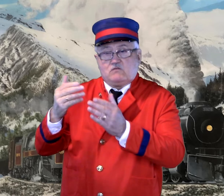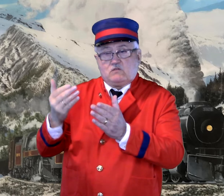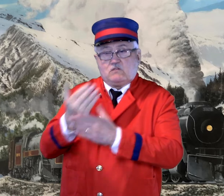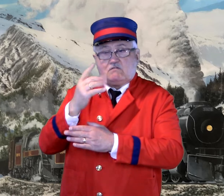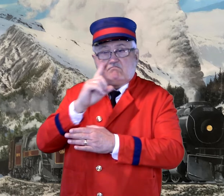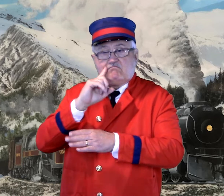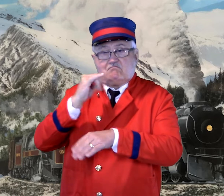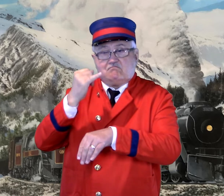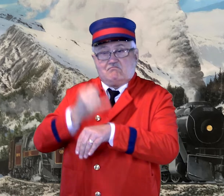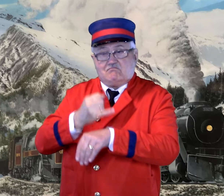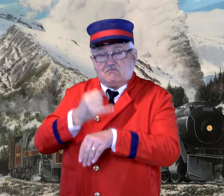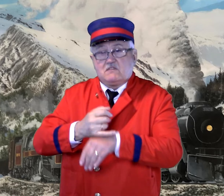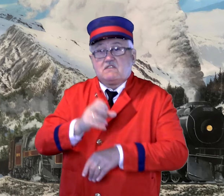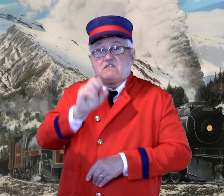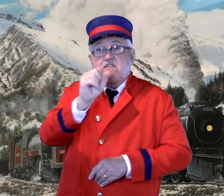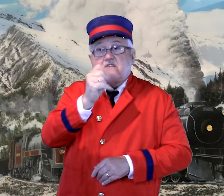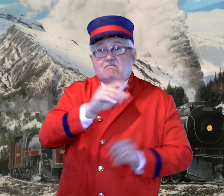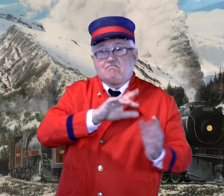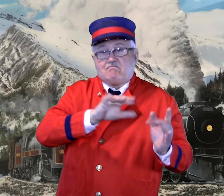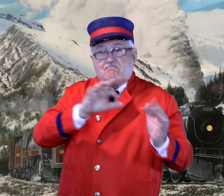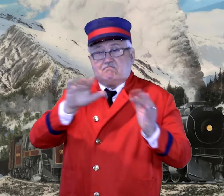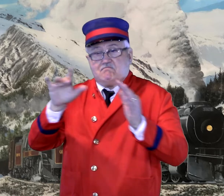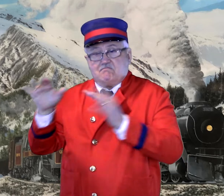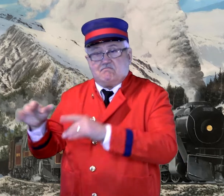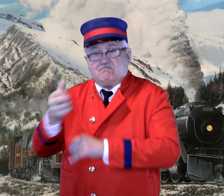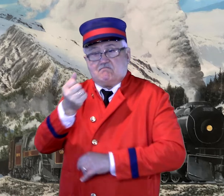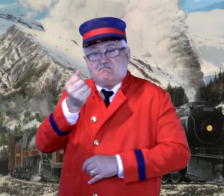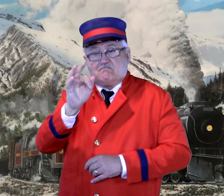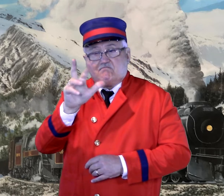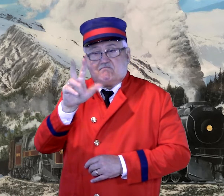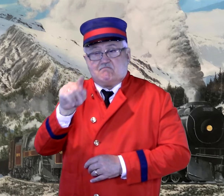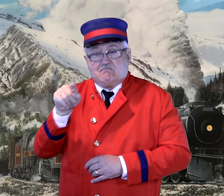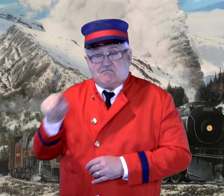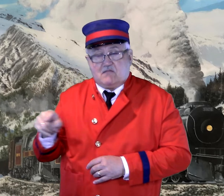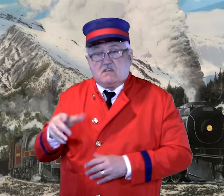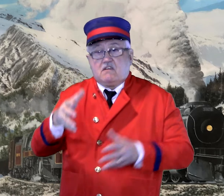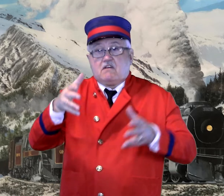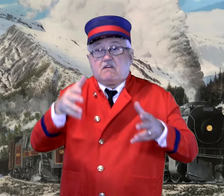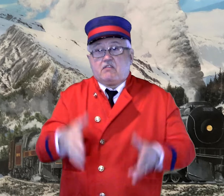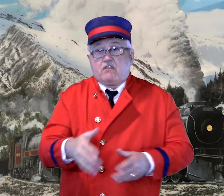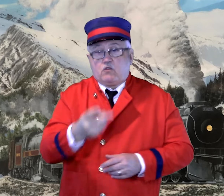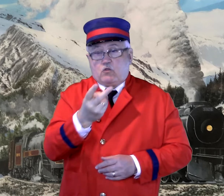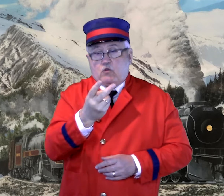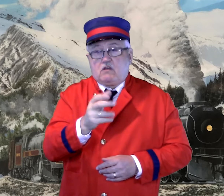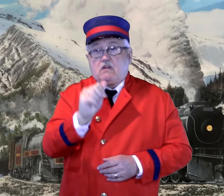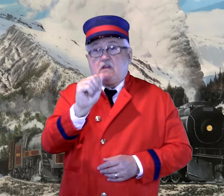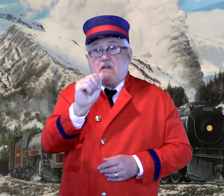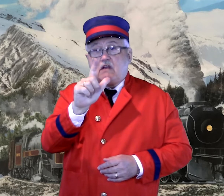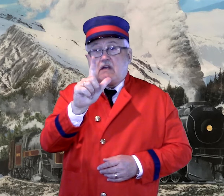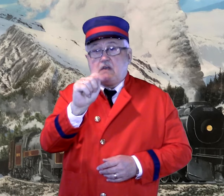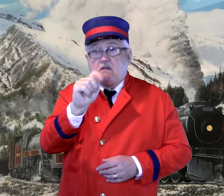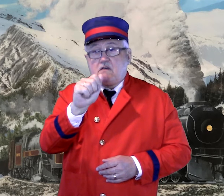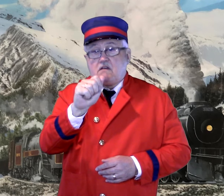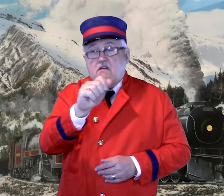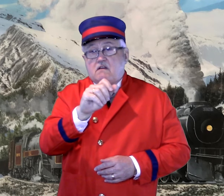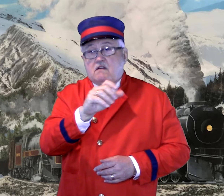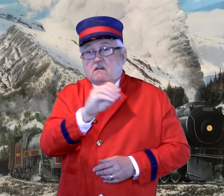Saskatchewan government built their own new Saskatchewan School for the Deaf for their students. That left only the students